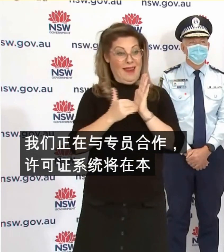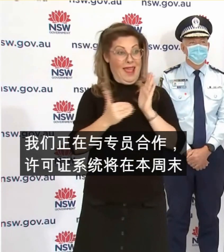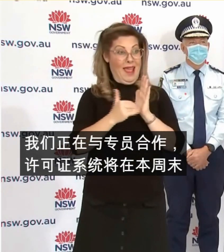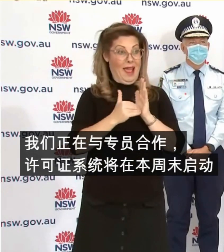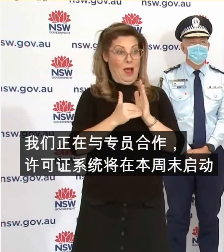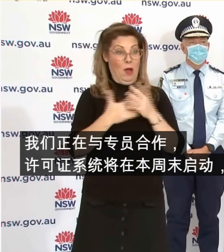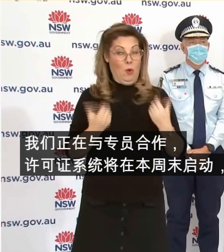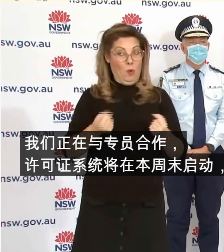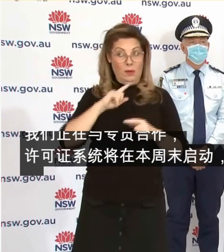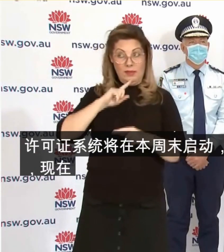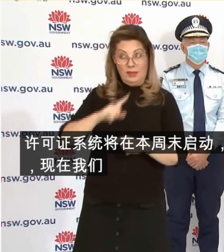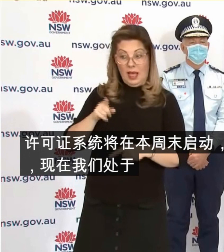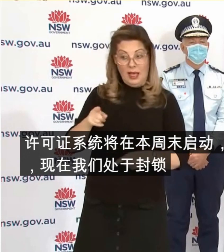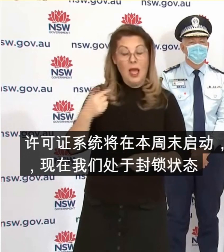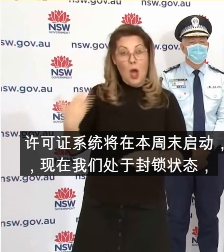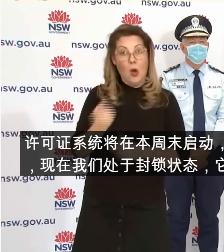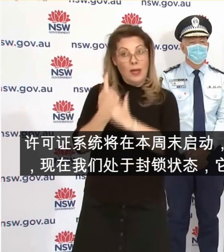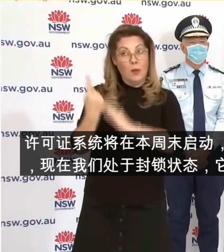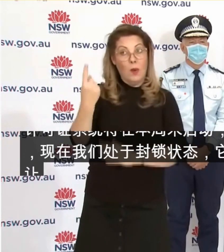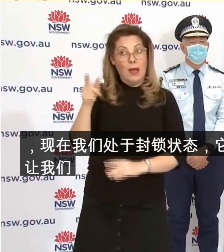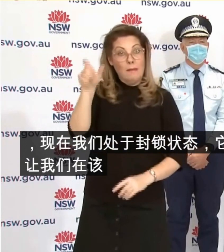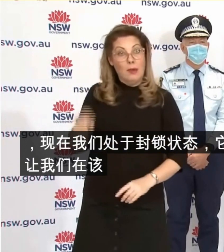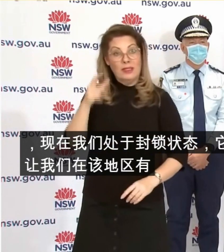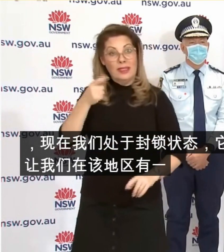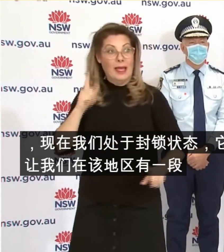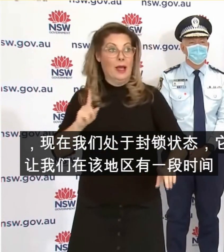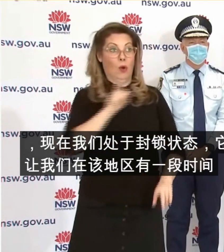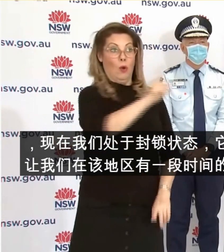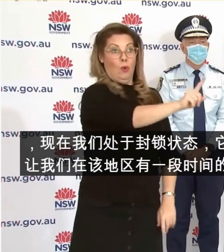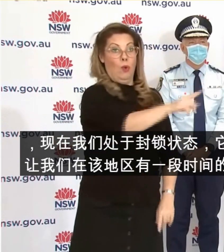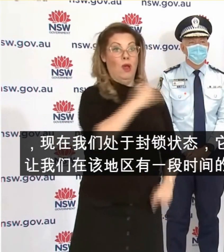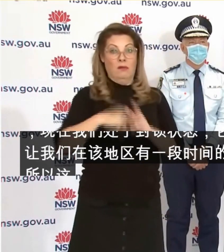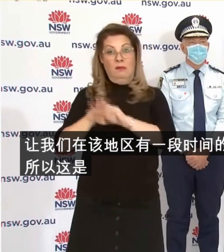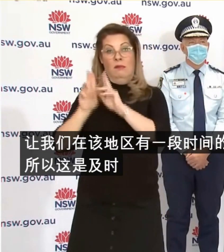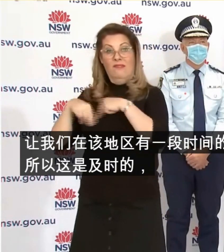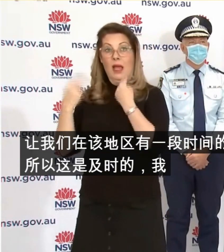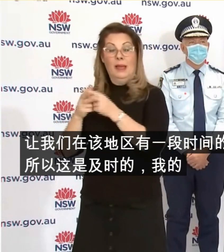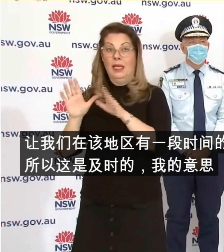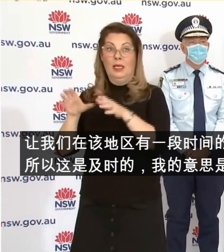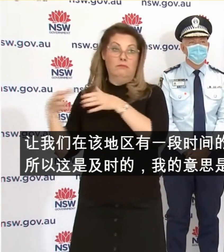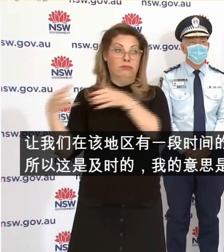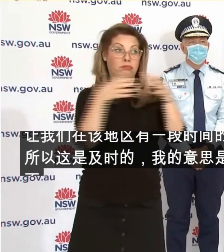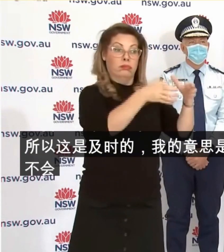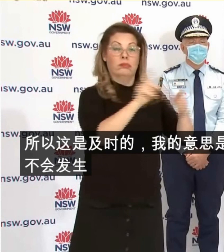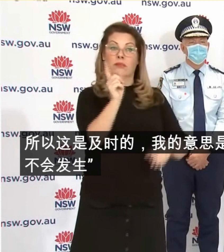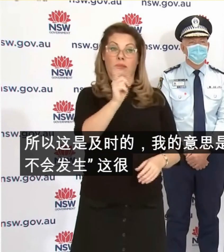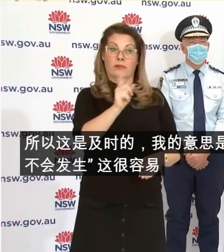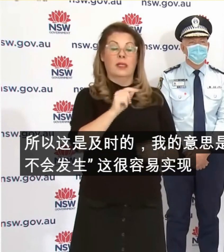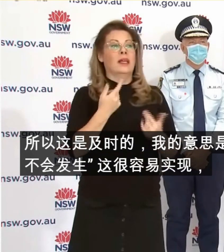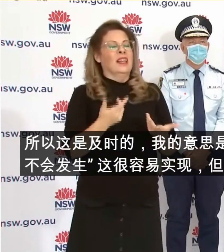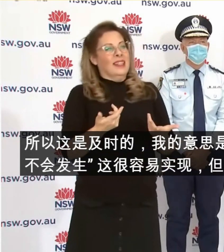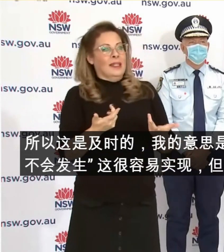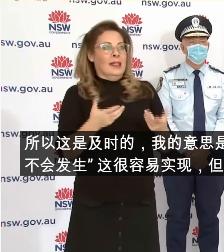permit system will be up this weekend. And now that we're in lockdown, it does give us a period of cover in the region. So this is timely. These things